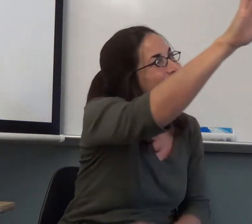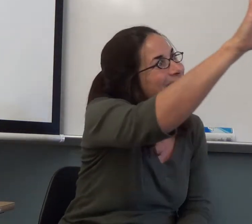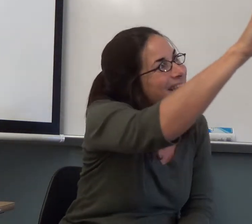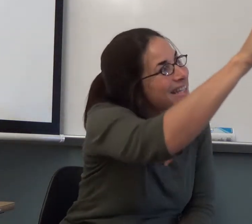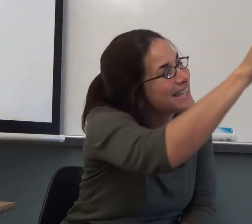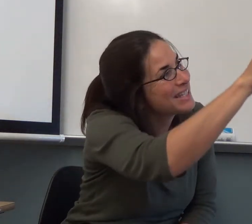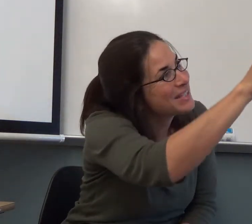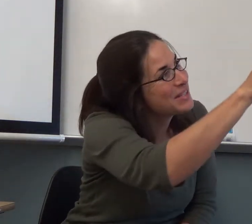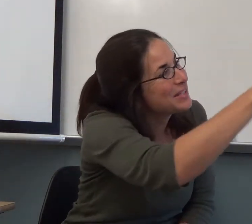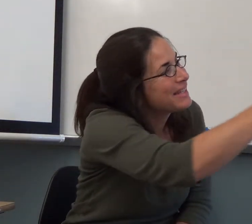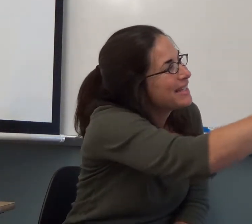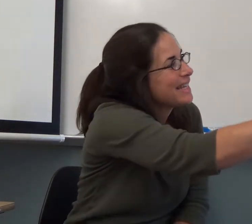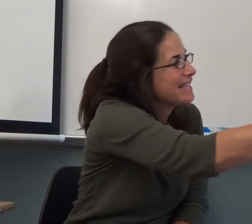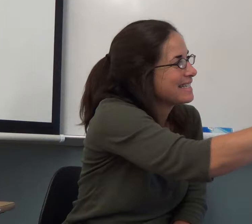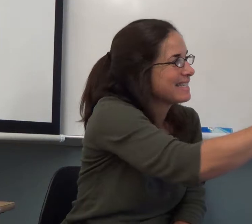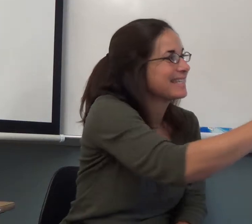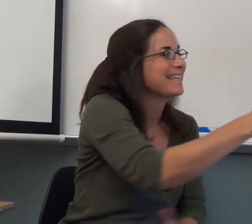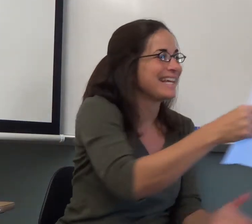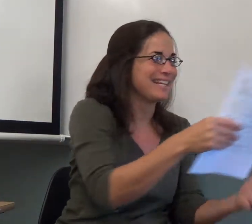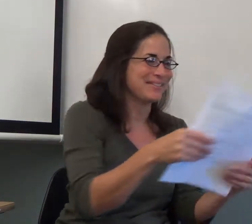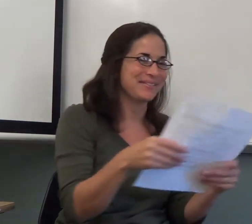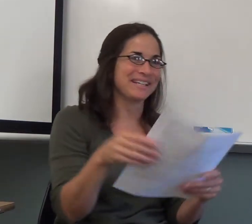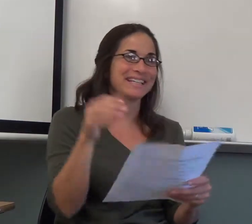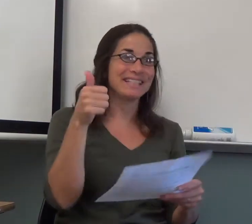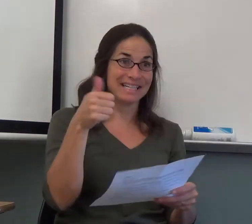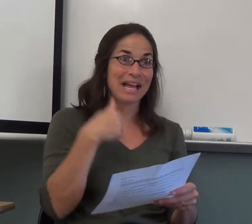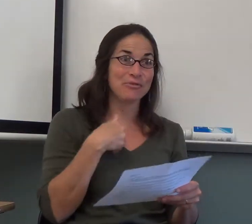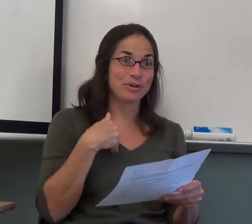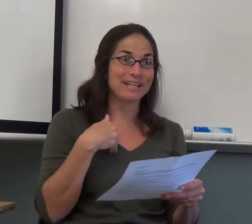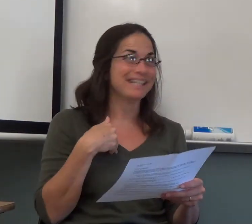You have one? You may have one. Thank you. None for you.